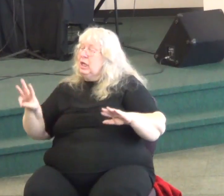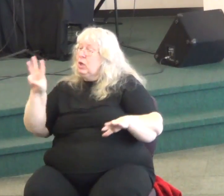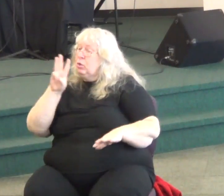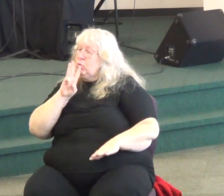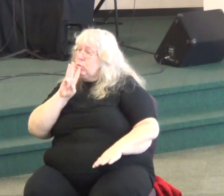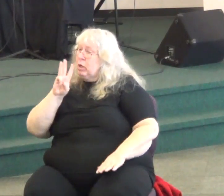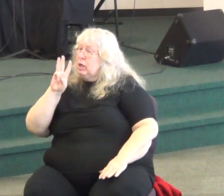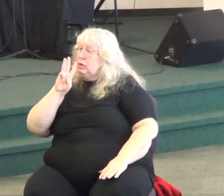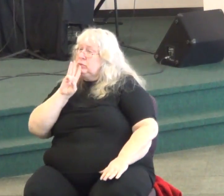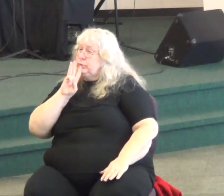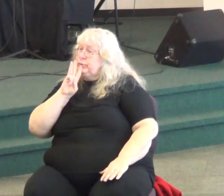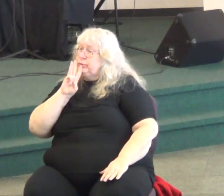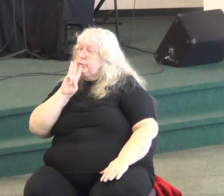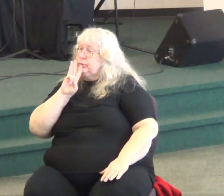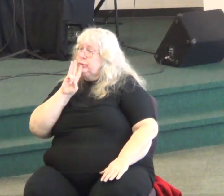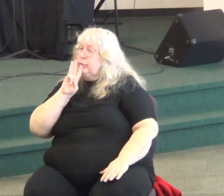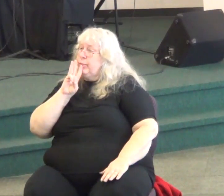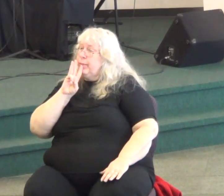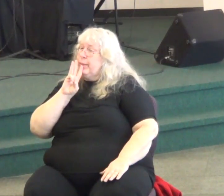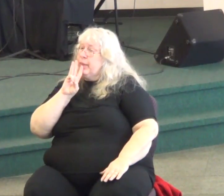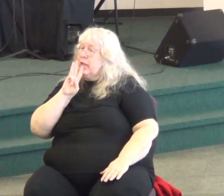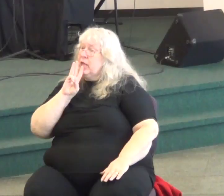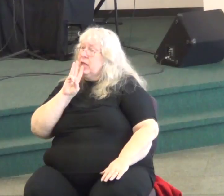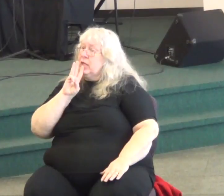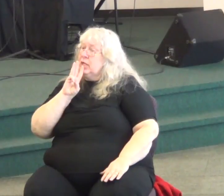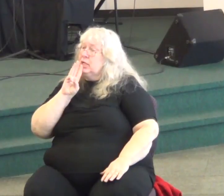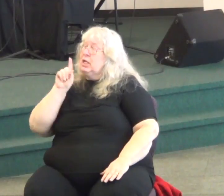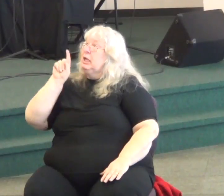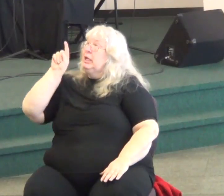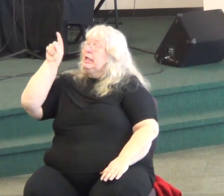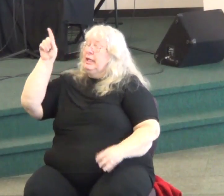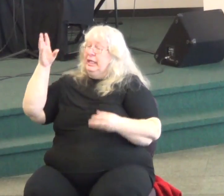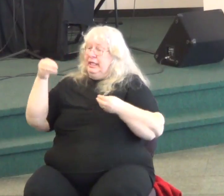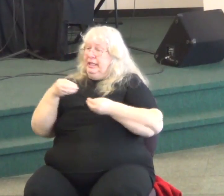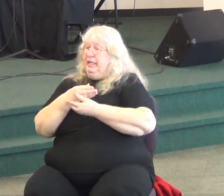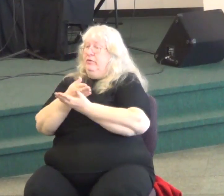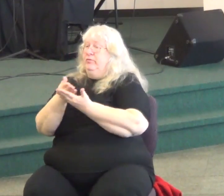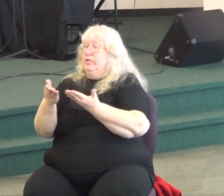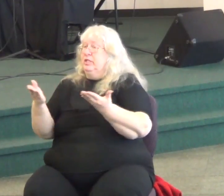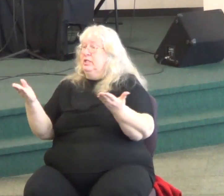and he gives the greenest pastures for my bed.